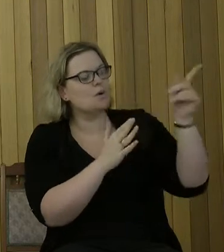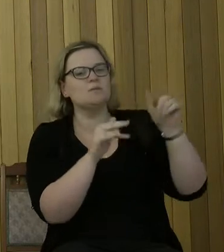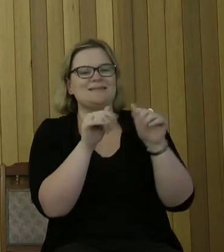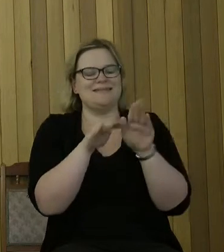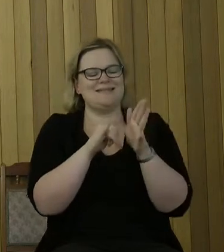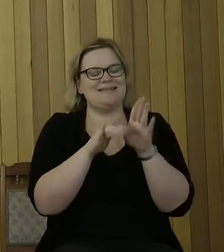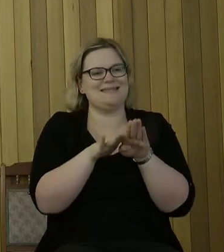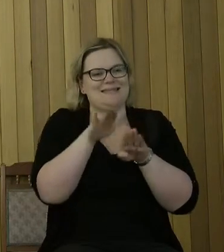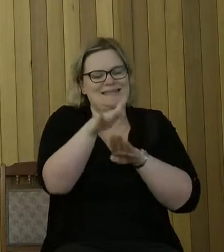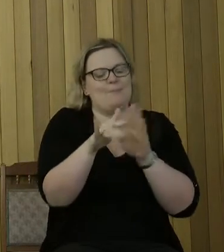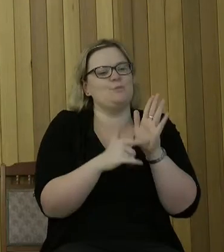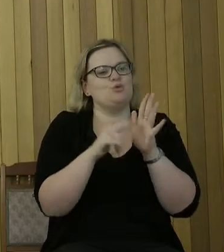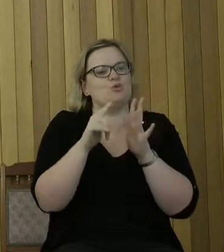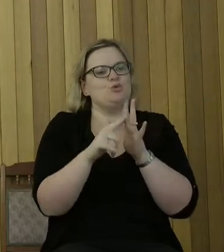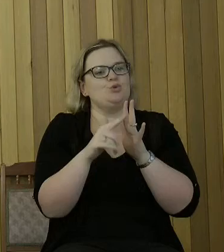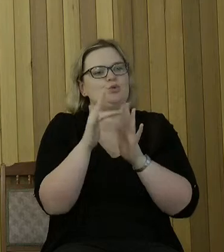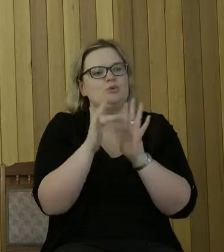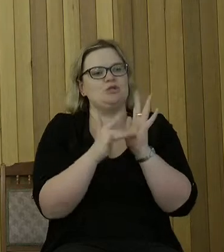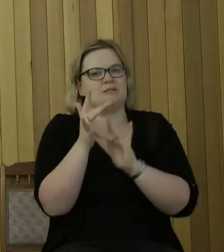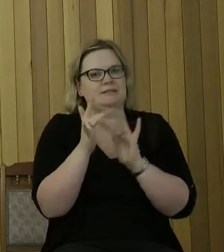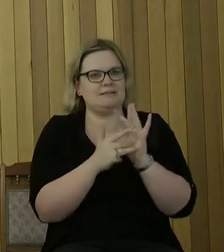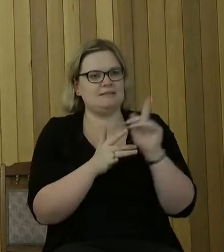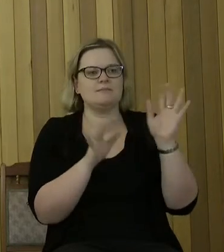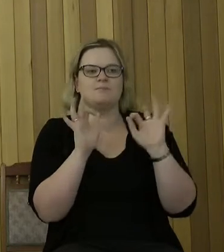to Christ, Steps to Jesus by Ellen White.